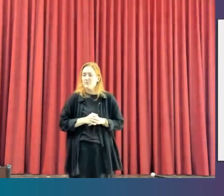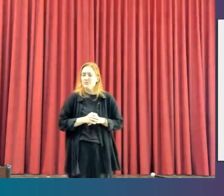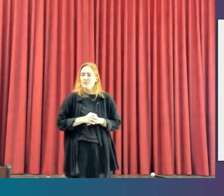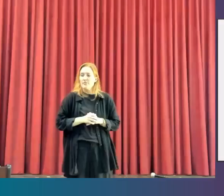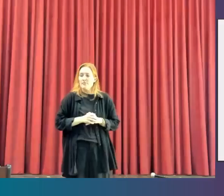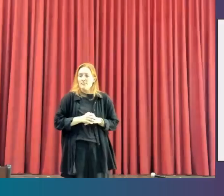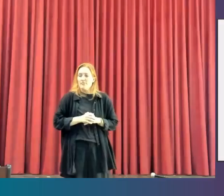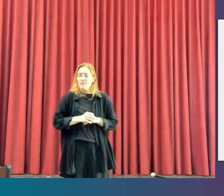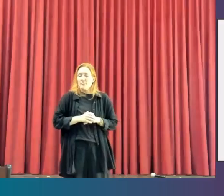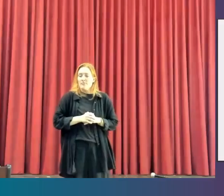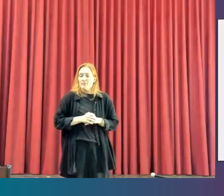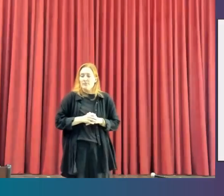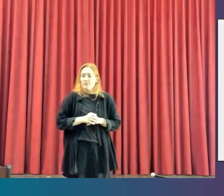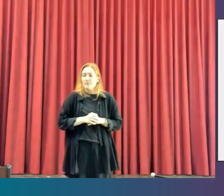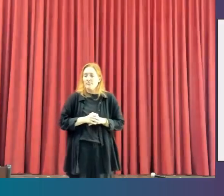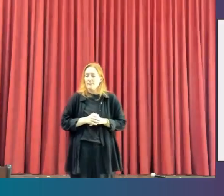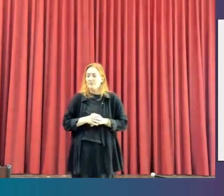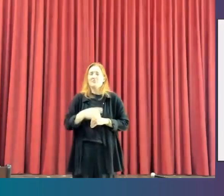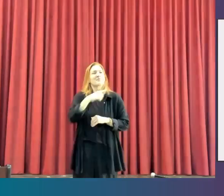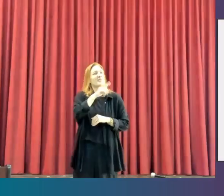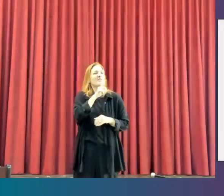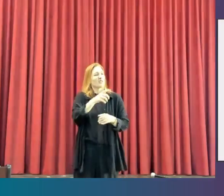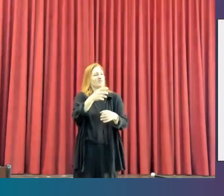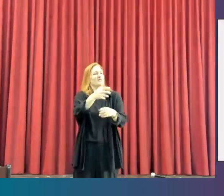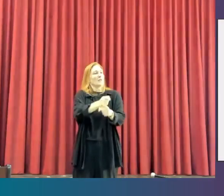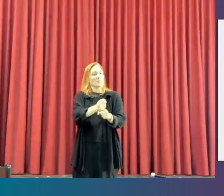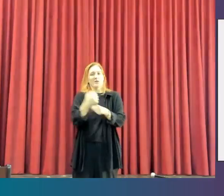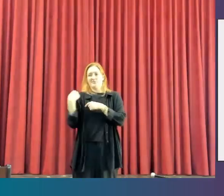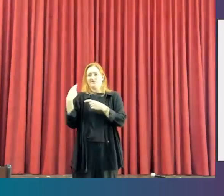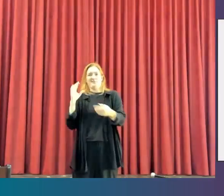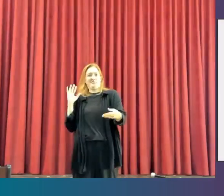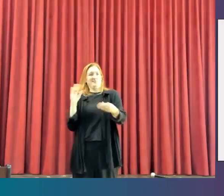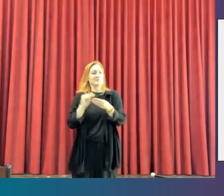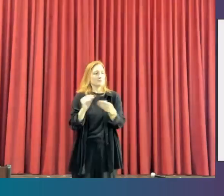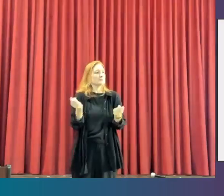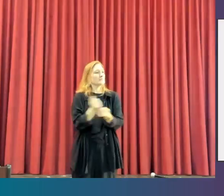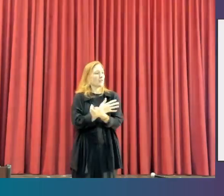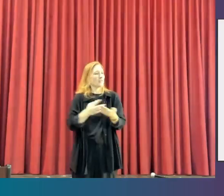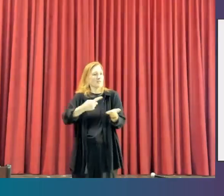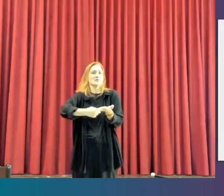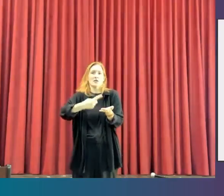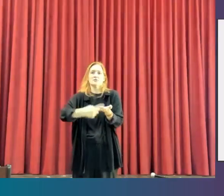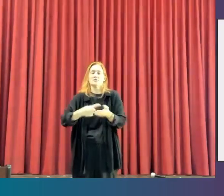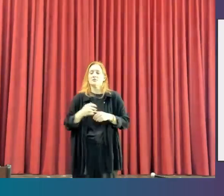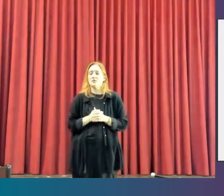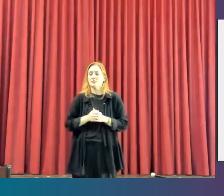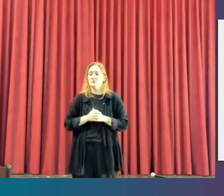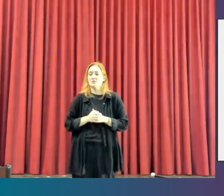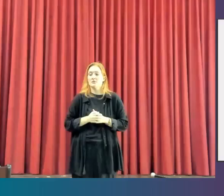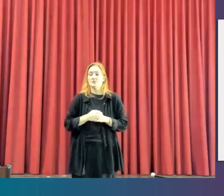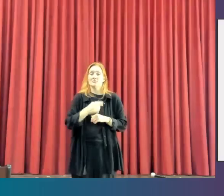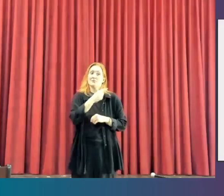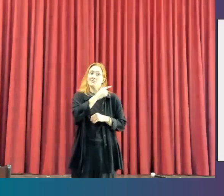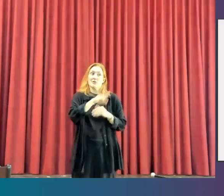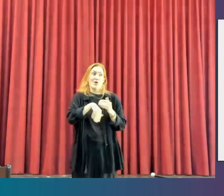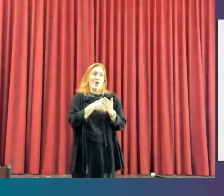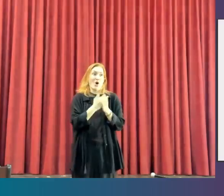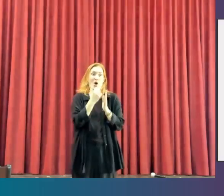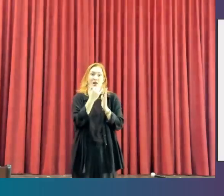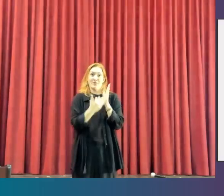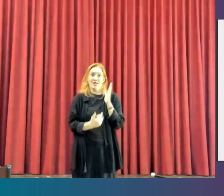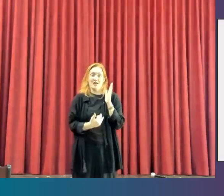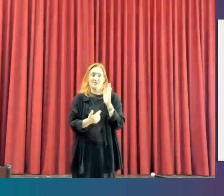All right, so this just kind of sums up what we talked about so far. And all of this would be considered unlawful